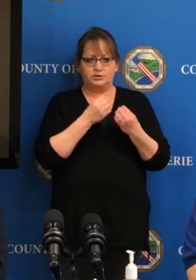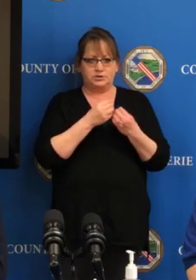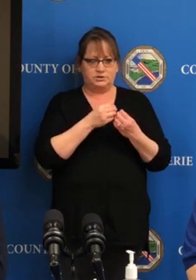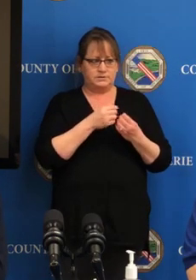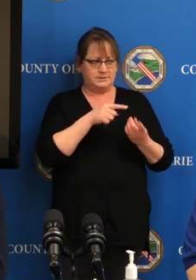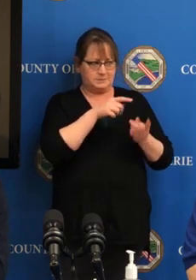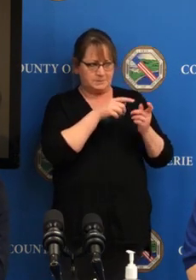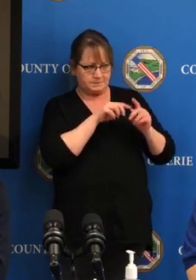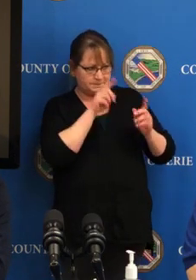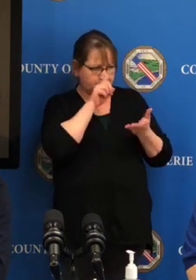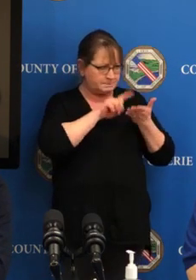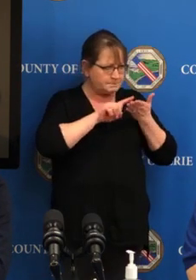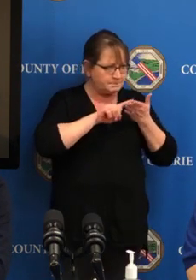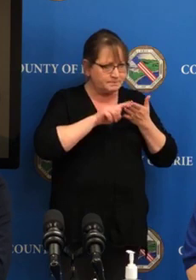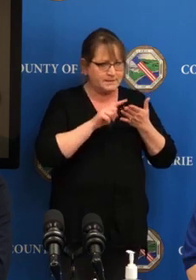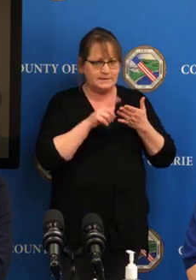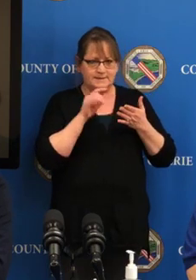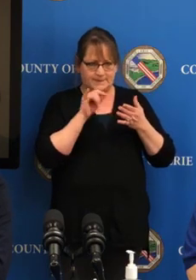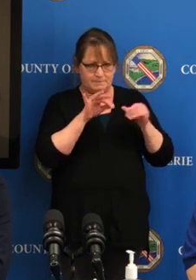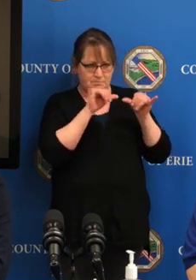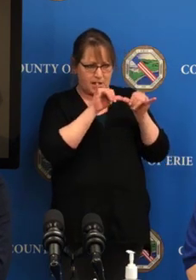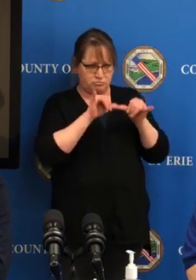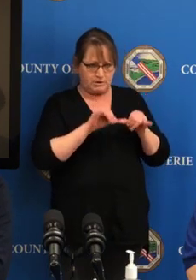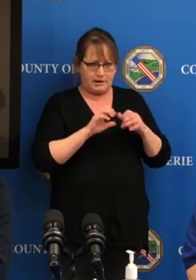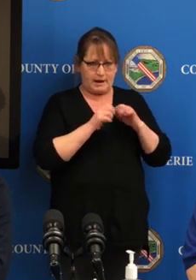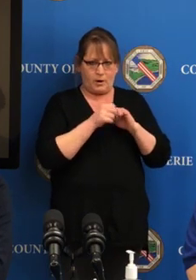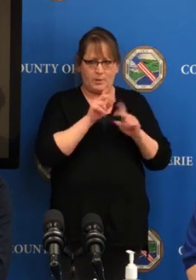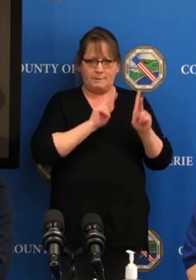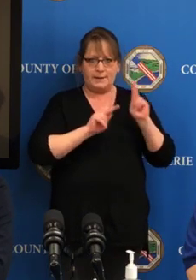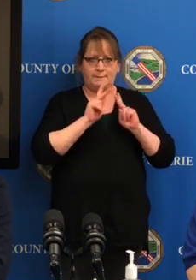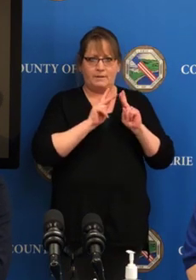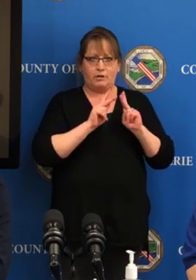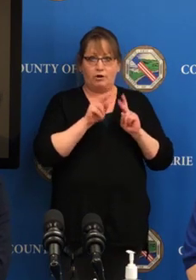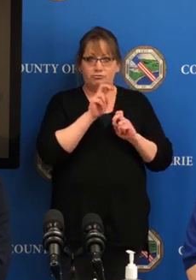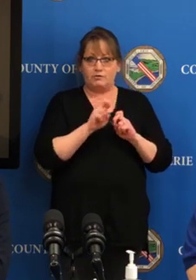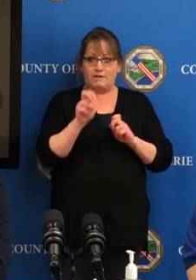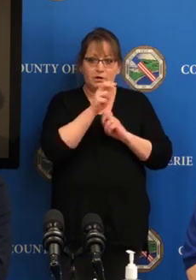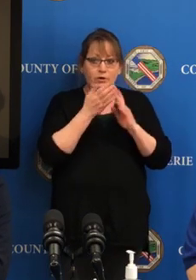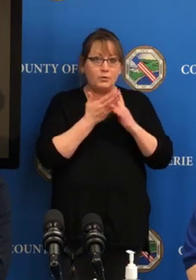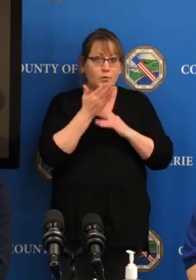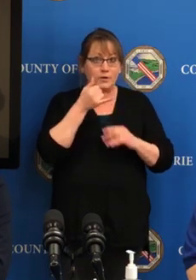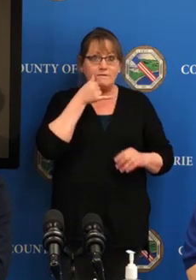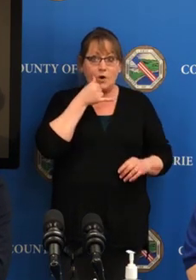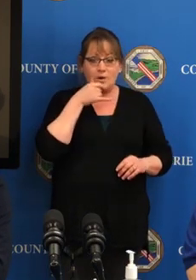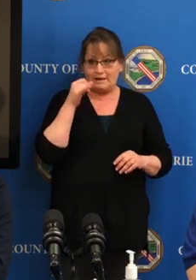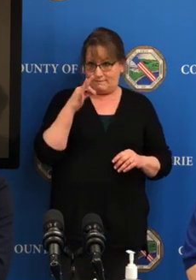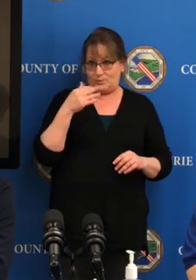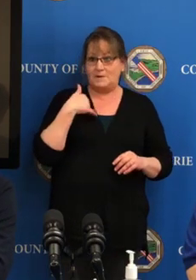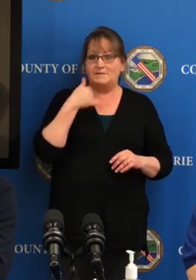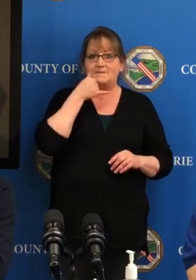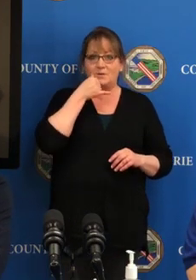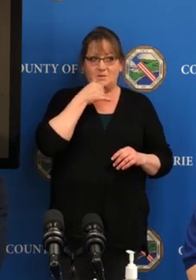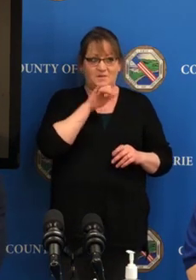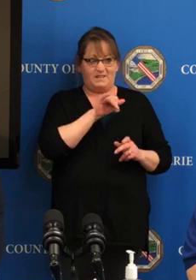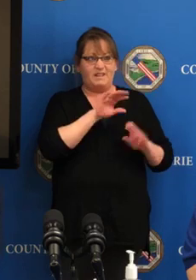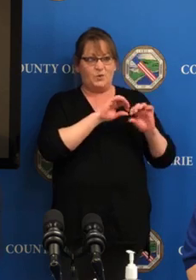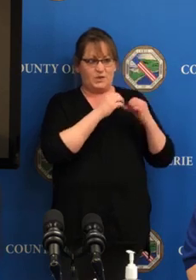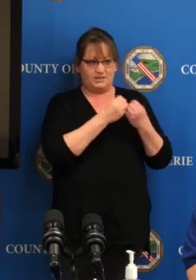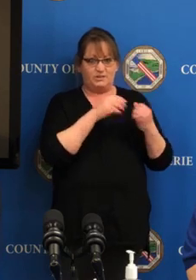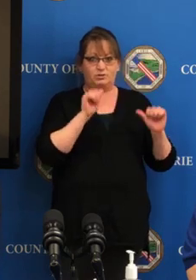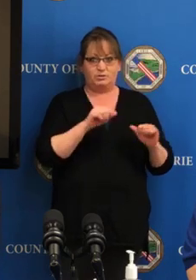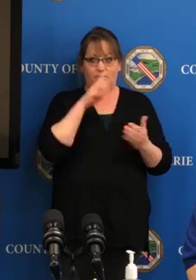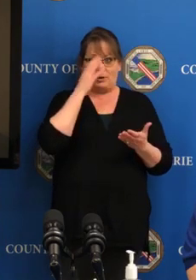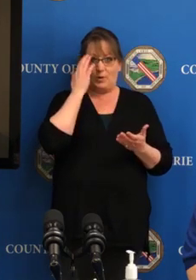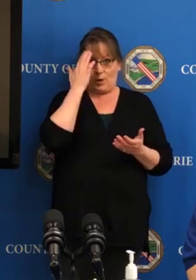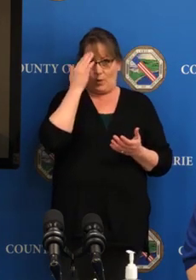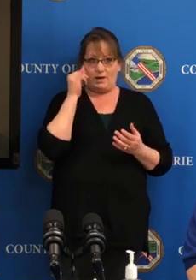of social distancing based on measuring how people are traveling through their phones. Pretty much if you got a phone, they can keep track of what you're doing. If you didn't know that, you